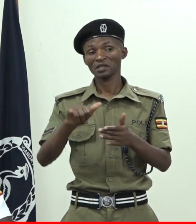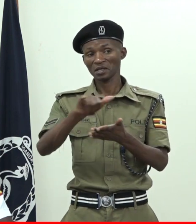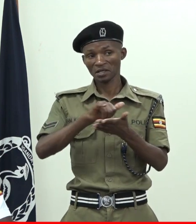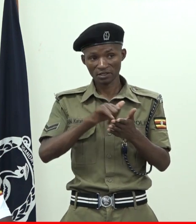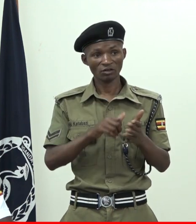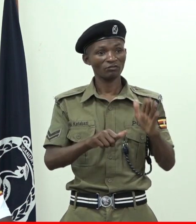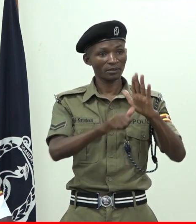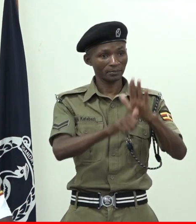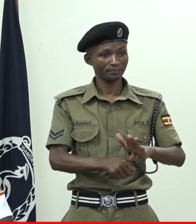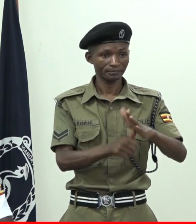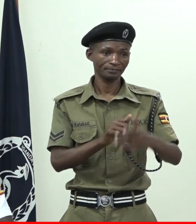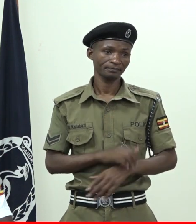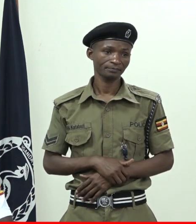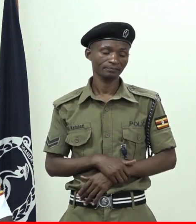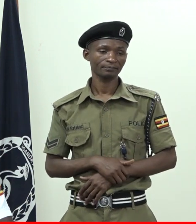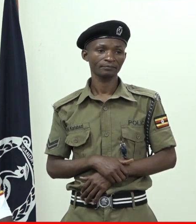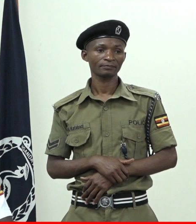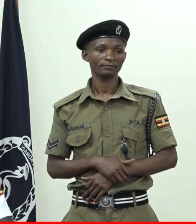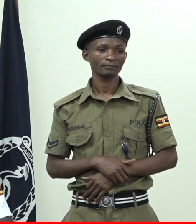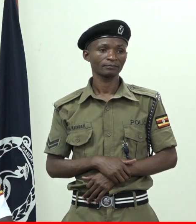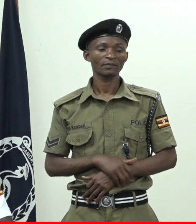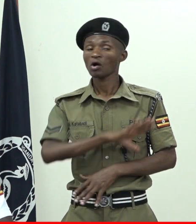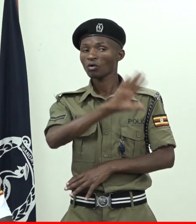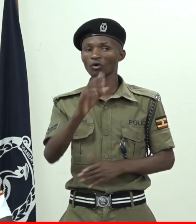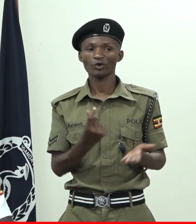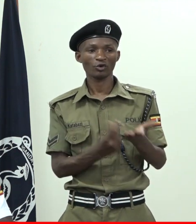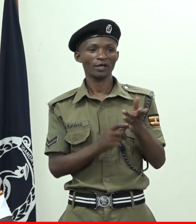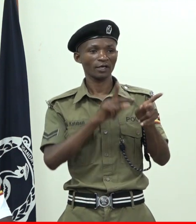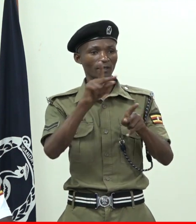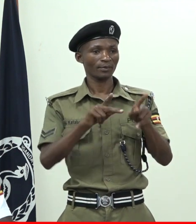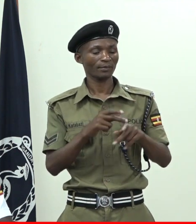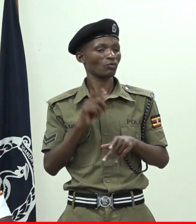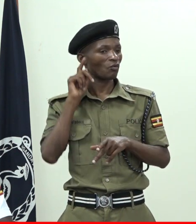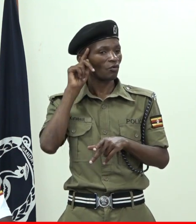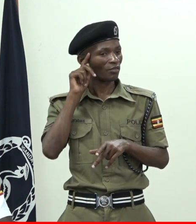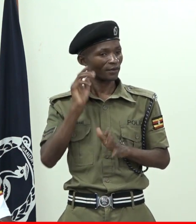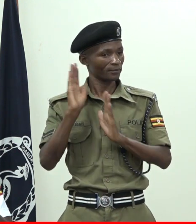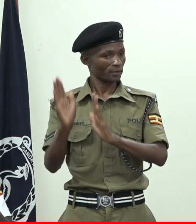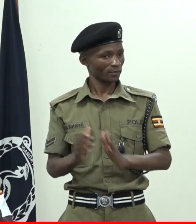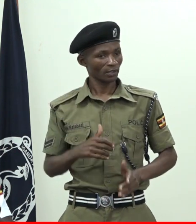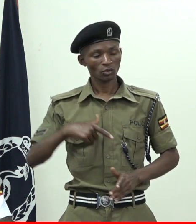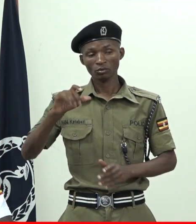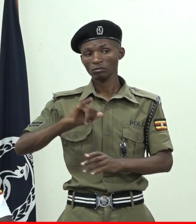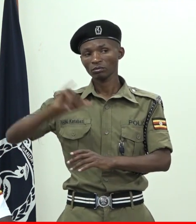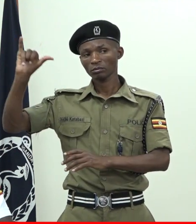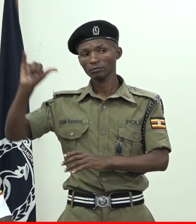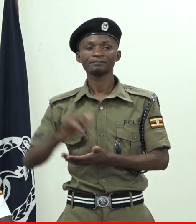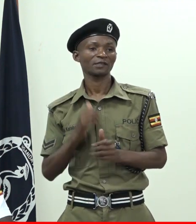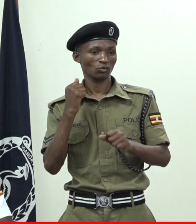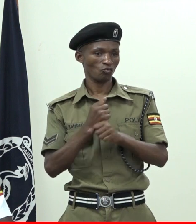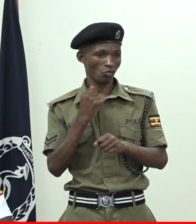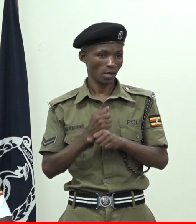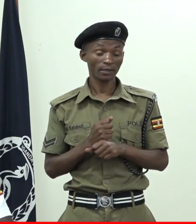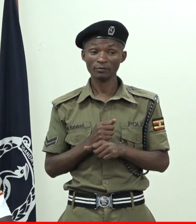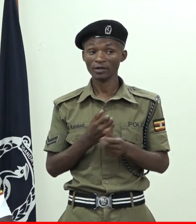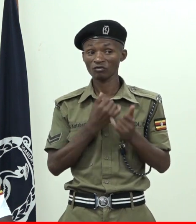exploitation. So, all Ugandans that intend to go and work, this is your call, that intend to go and